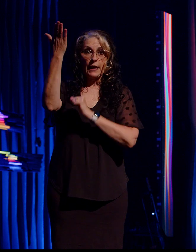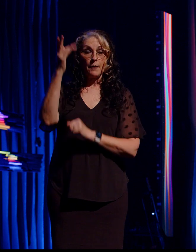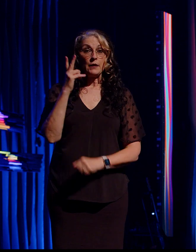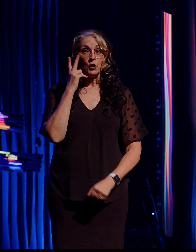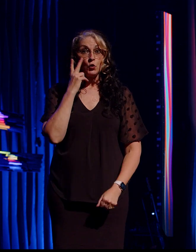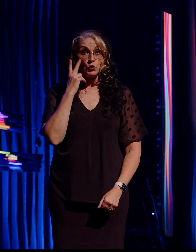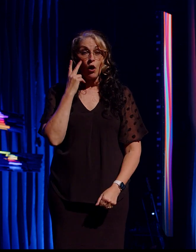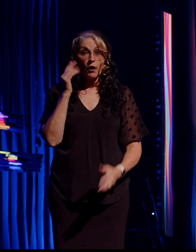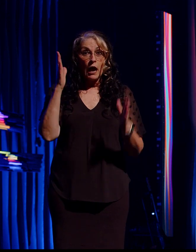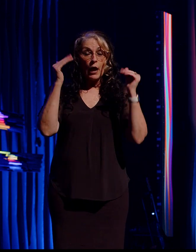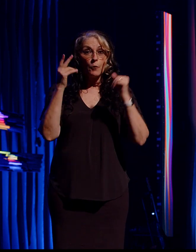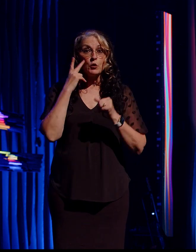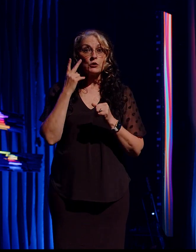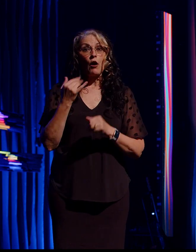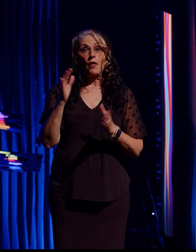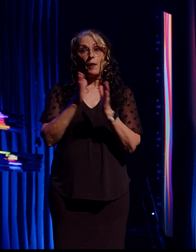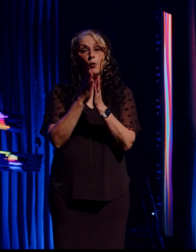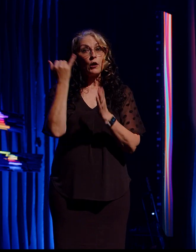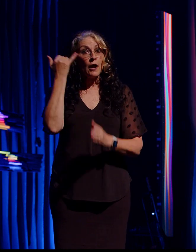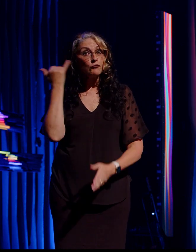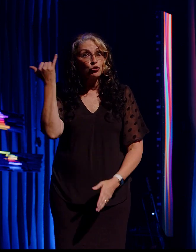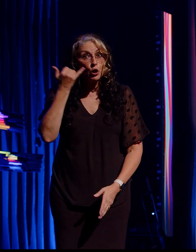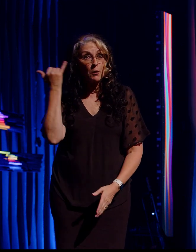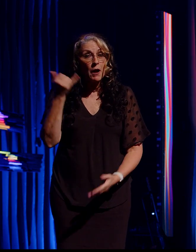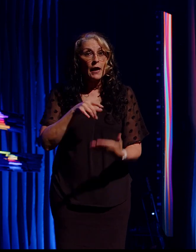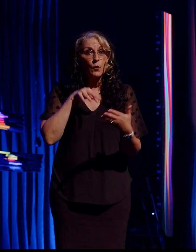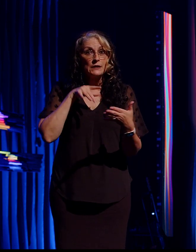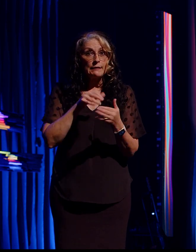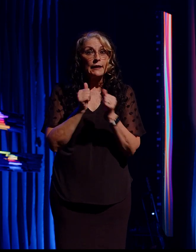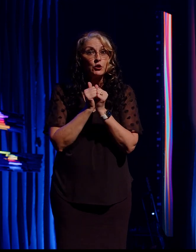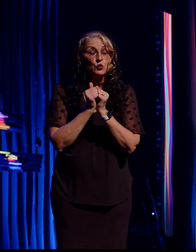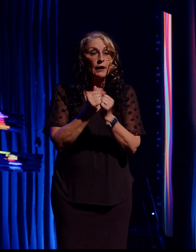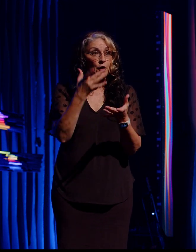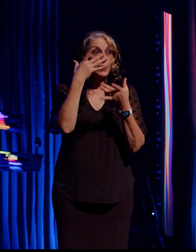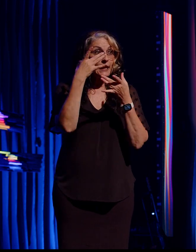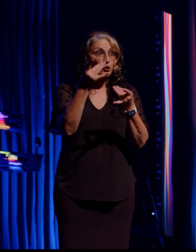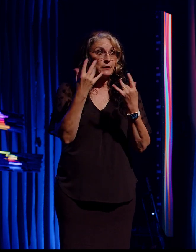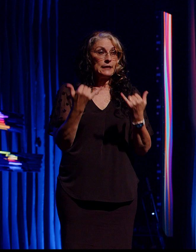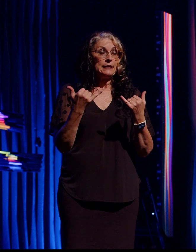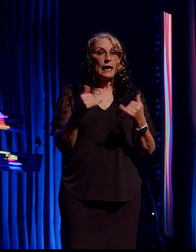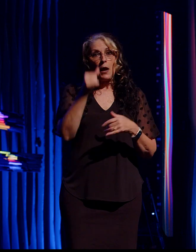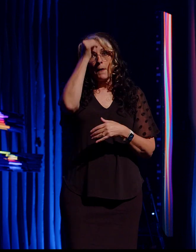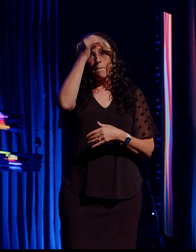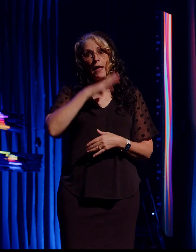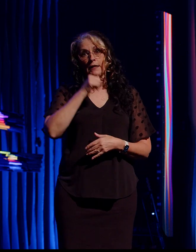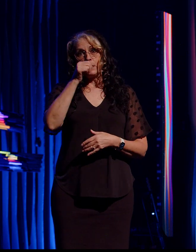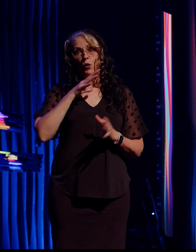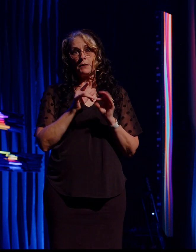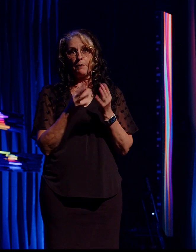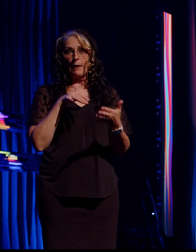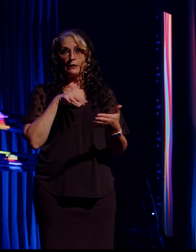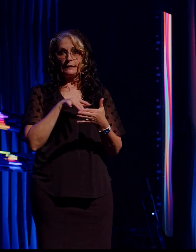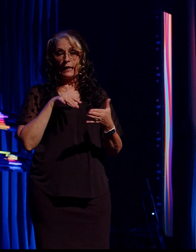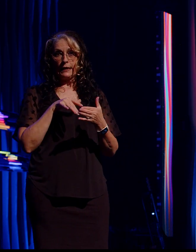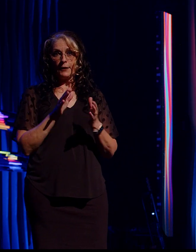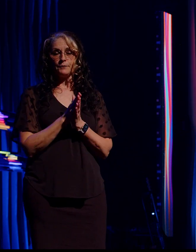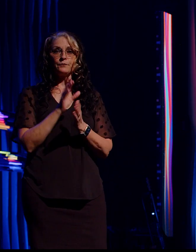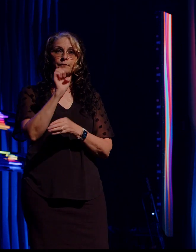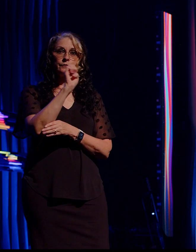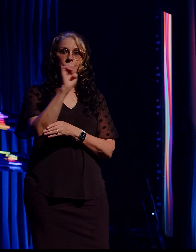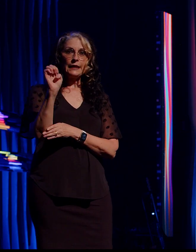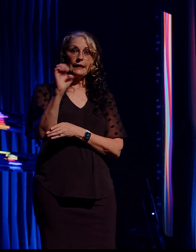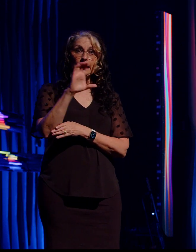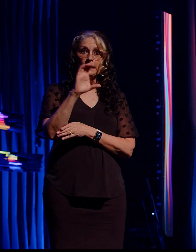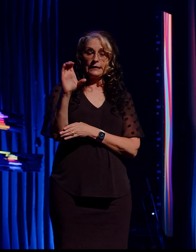this in Jeremiah as we studied these things together. Interesting enough, I mean, now in men's and women's Bible study, if you're a part of that, we're studying the book of